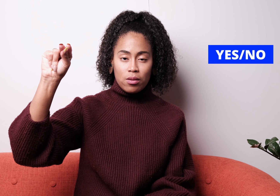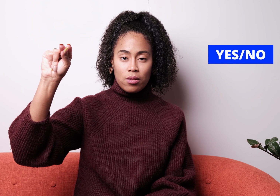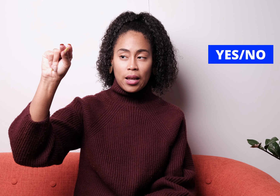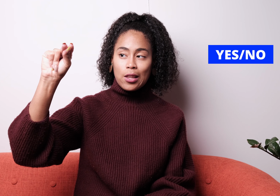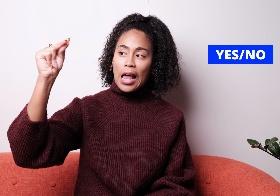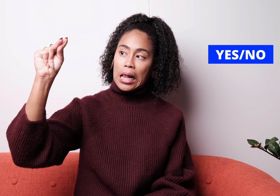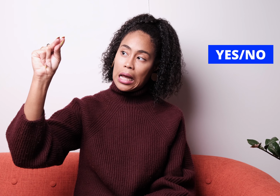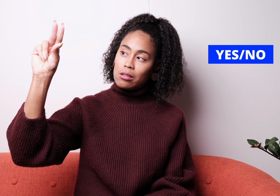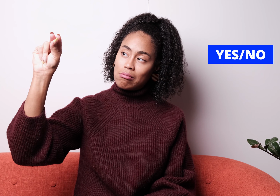like a little alligator.